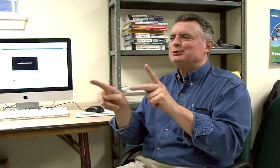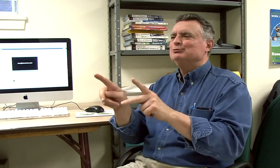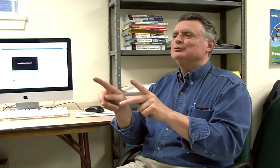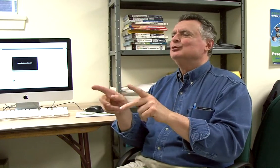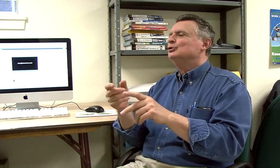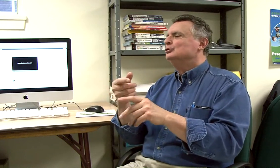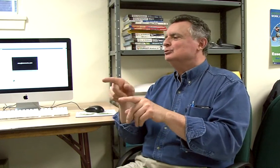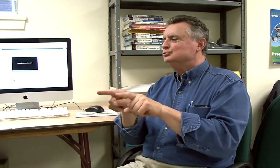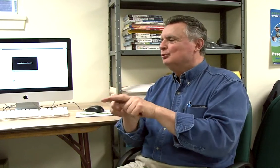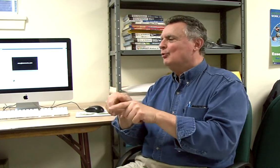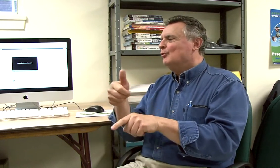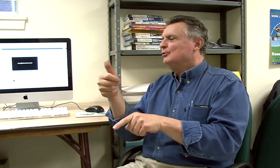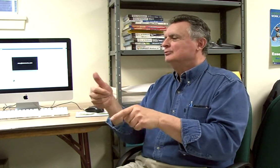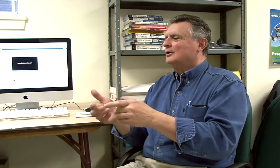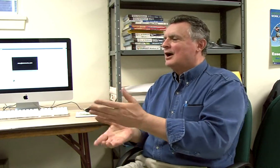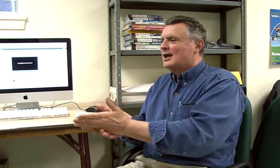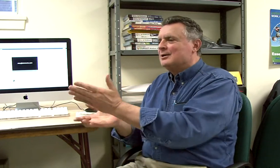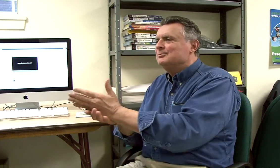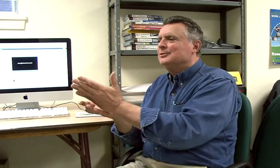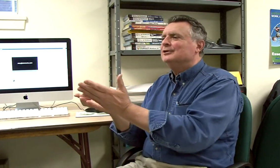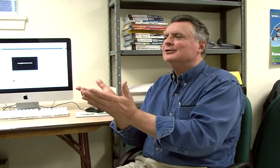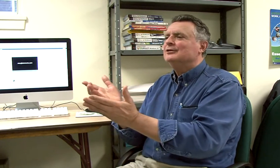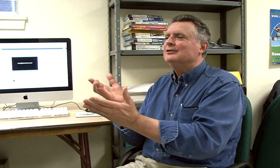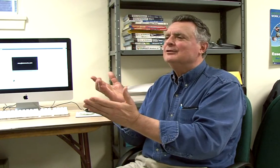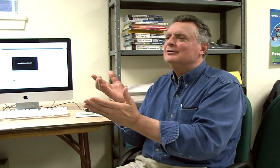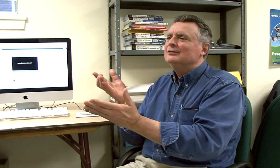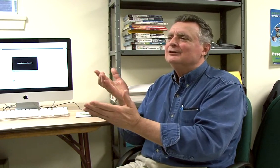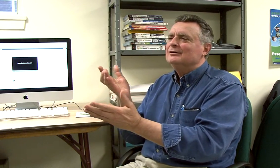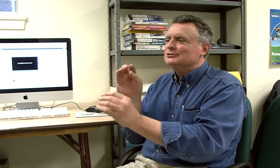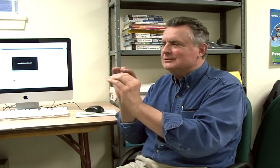and information about new internet technologies. It's interesting.